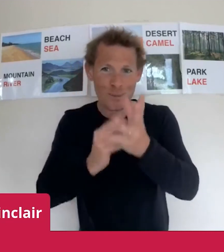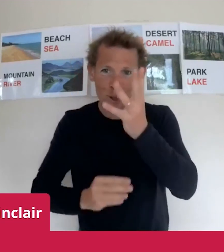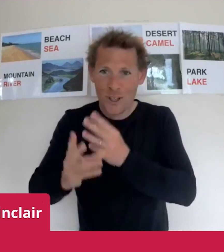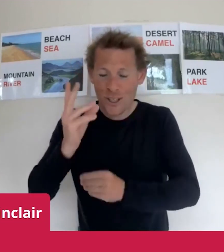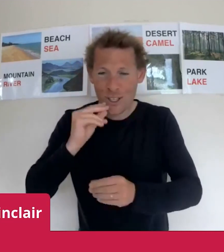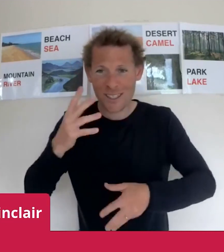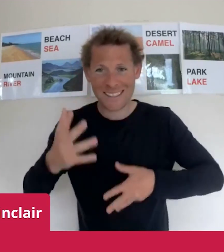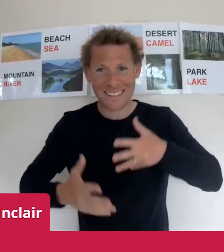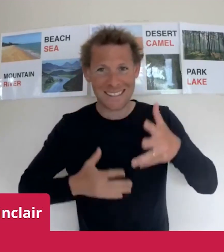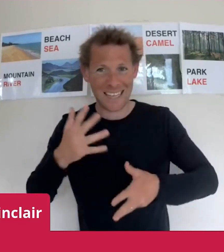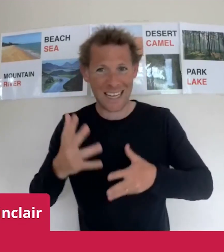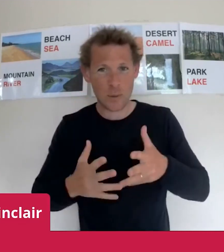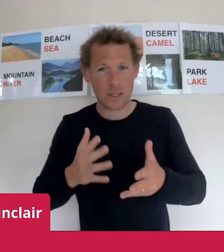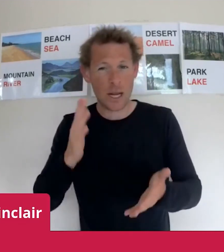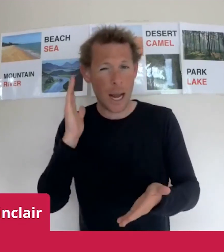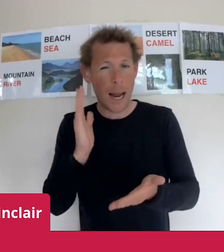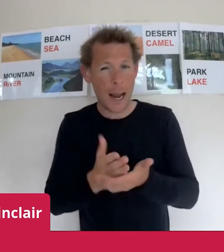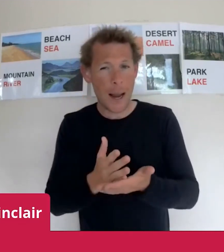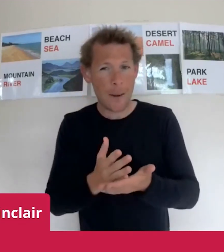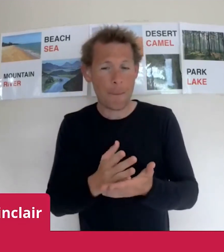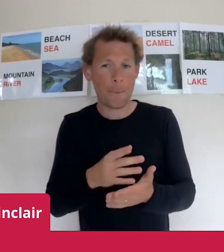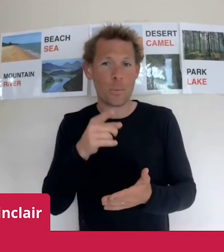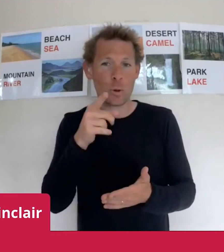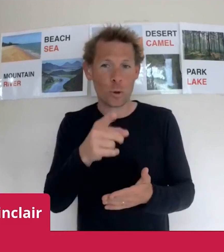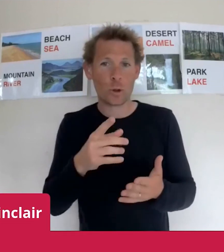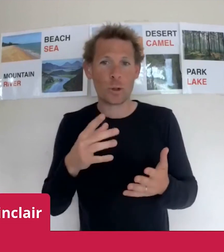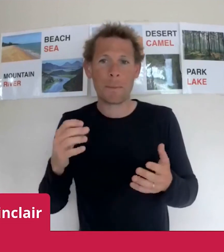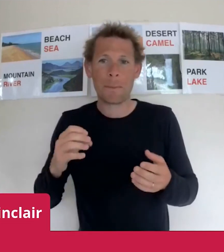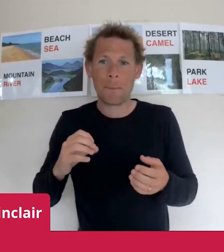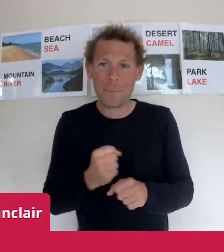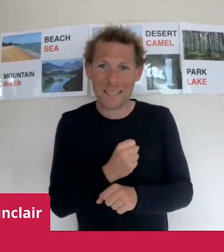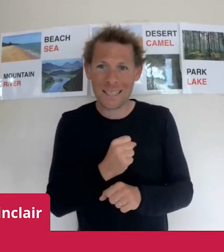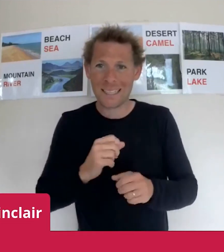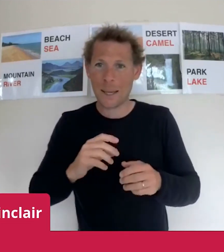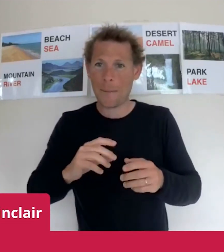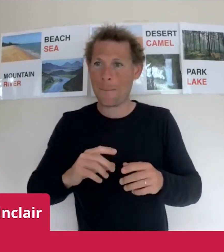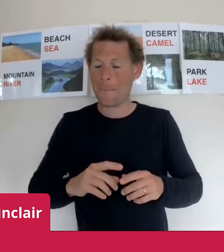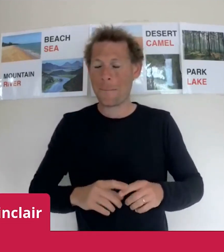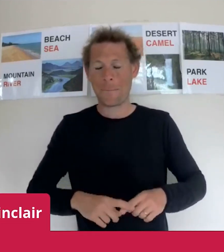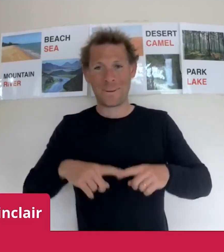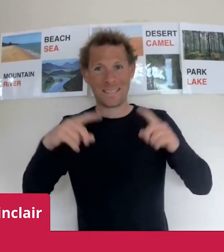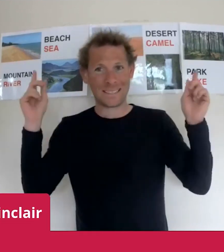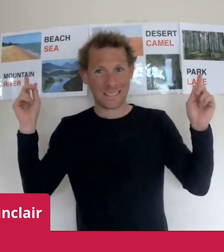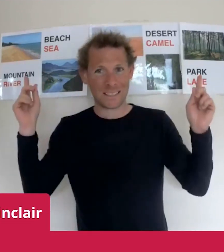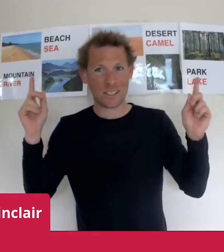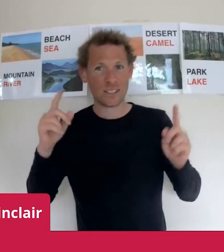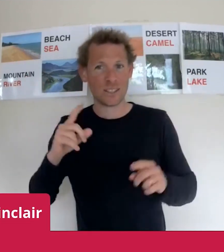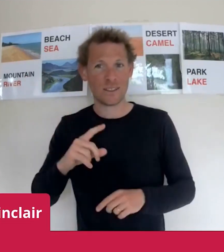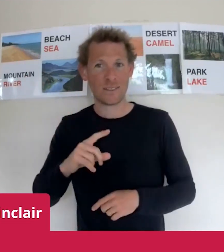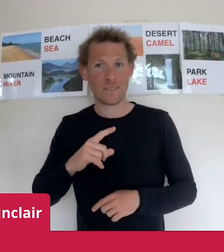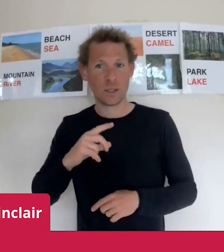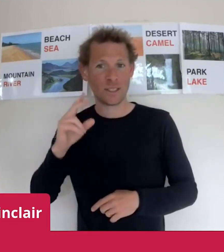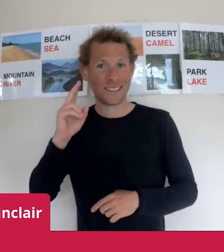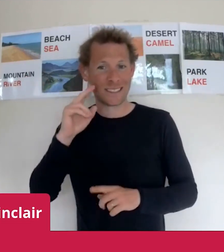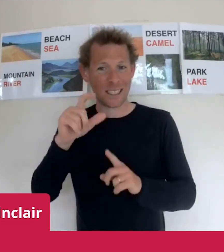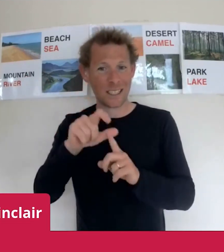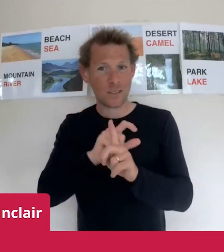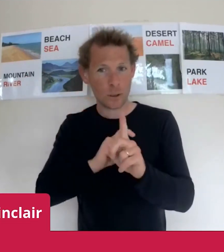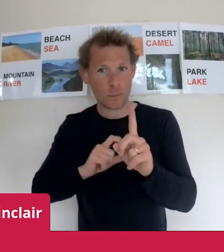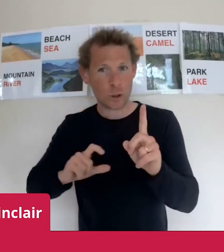all the sessions. I really hope you've enjoyed learning some sign language. And I really do think it's going to make such a big difference